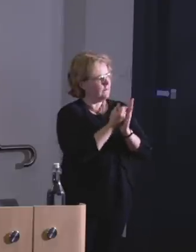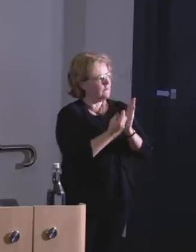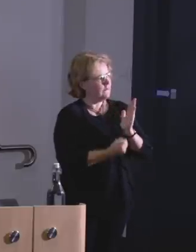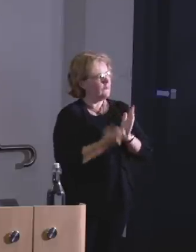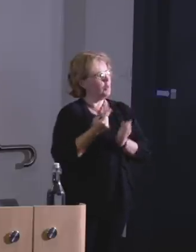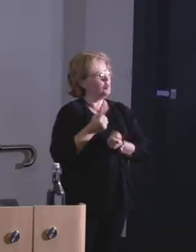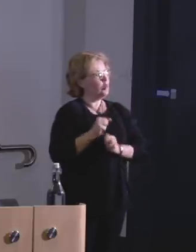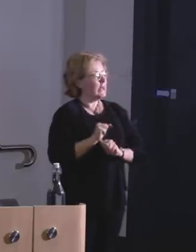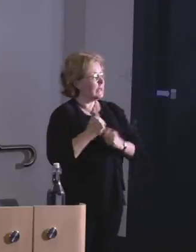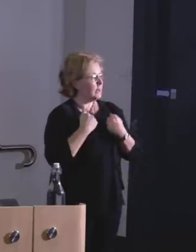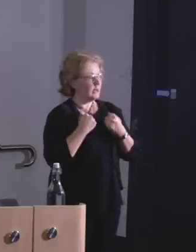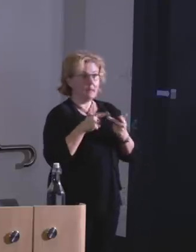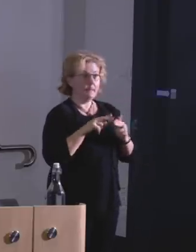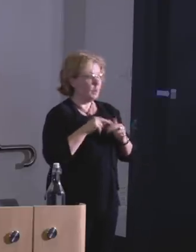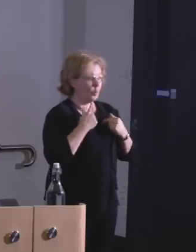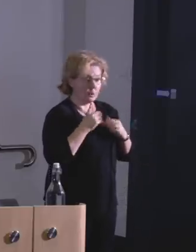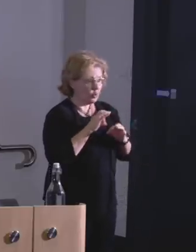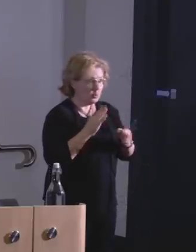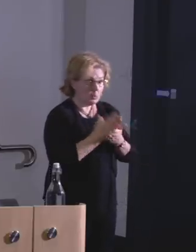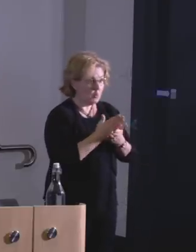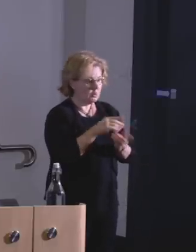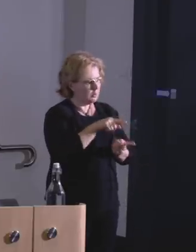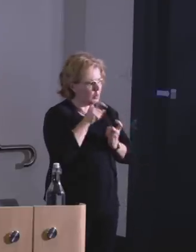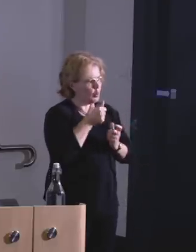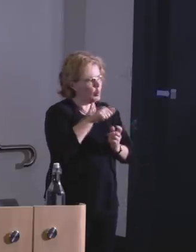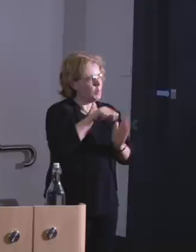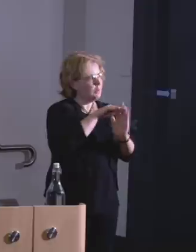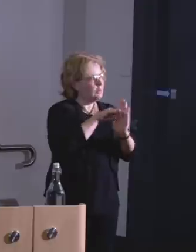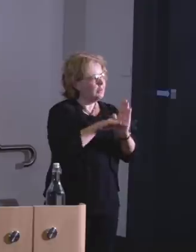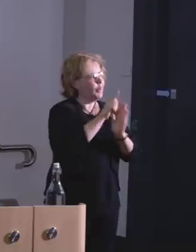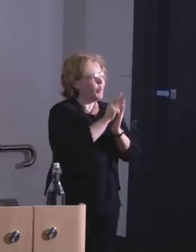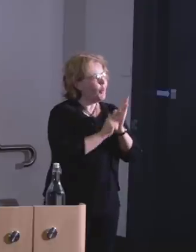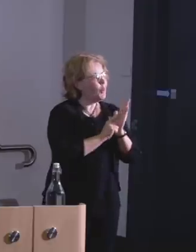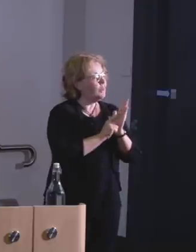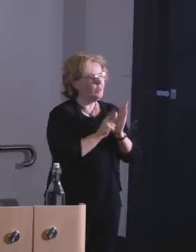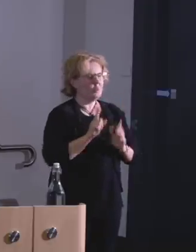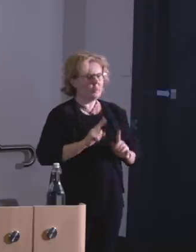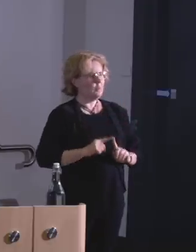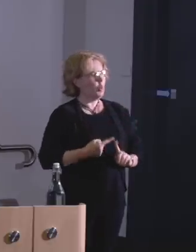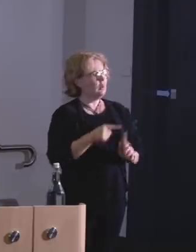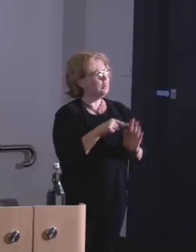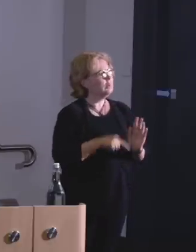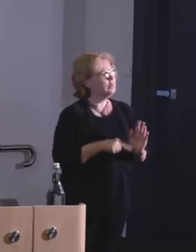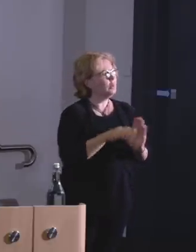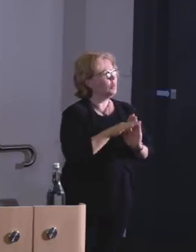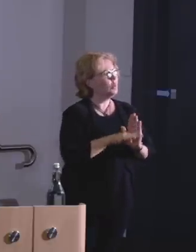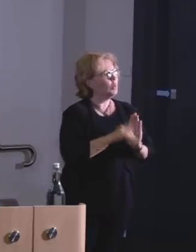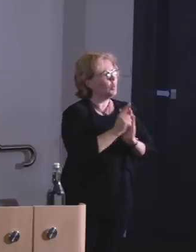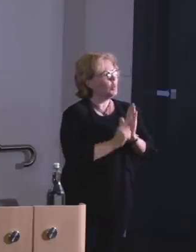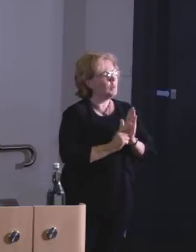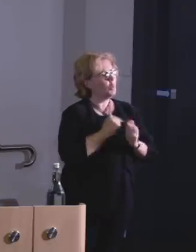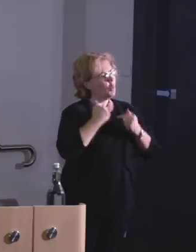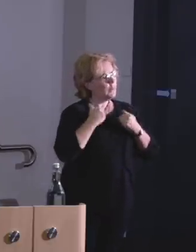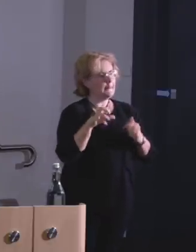don't actually use them, then what's the point? We have to take advantage, you know, of